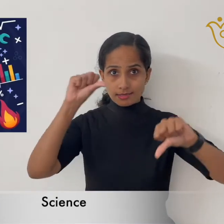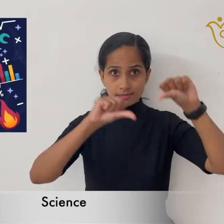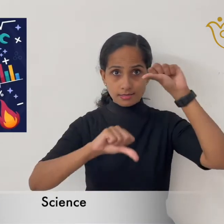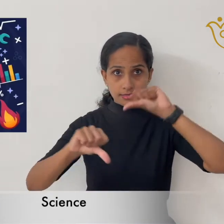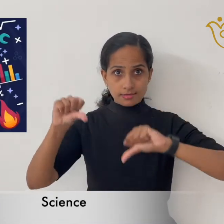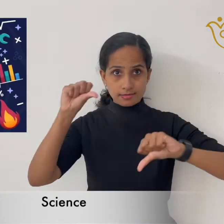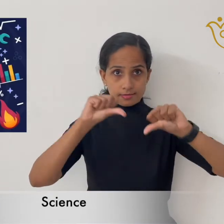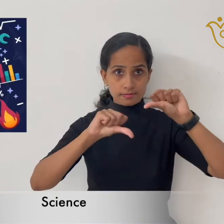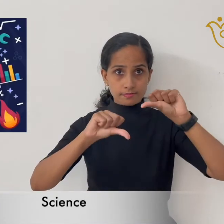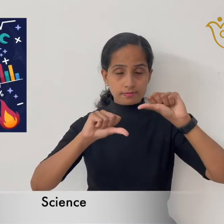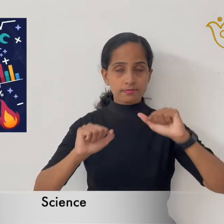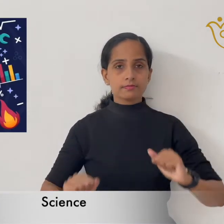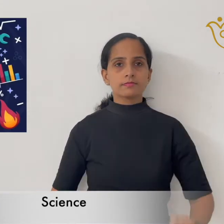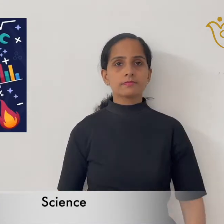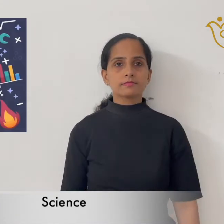science,